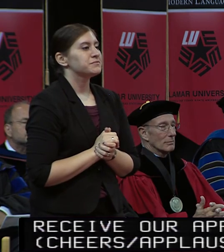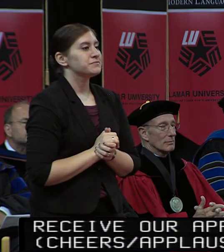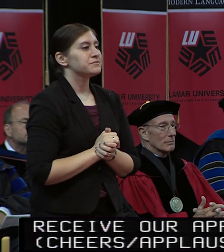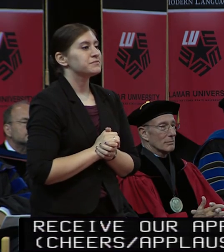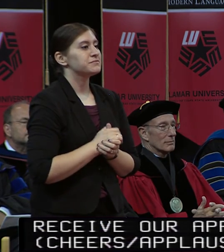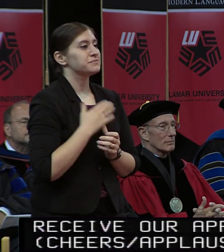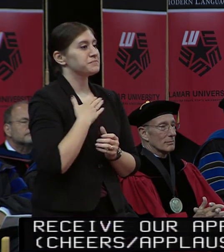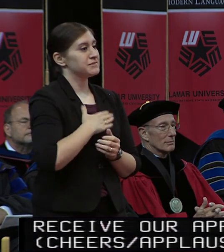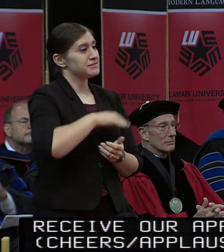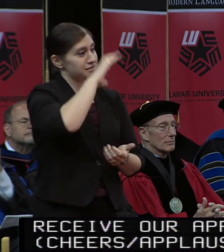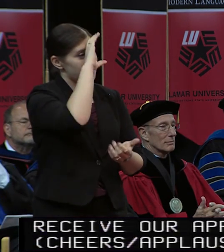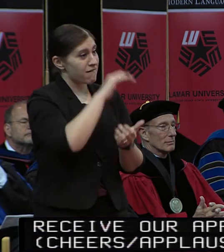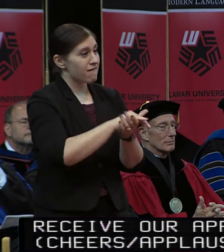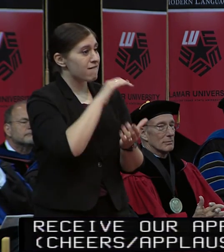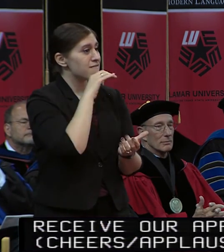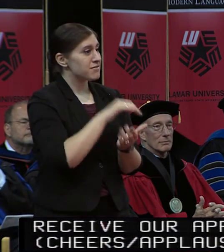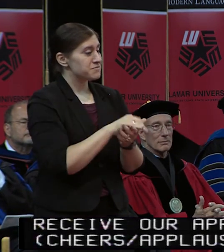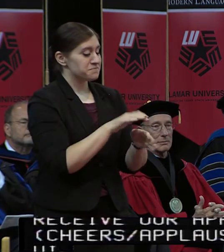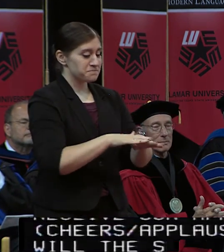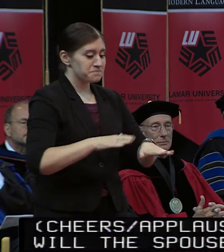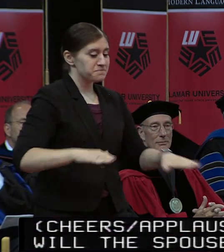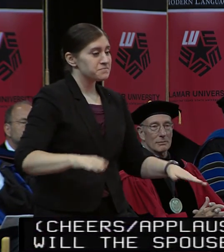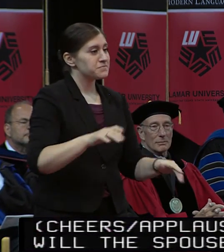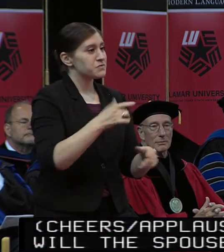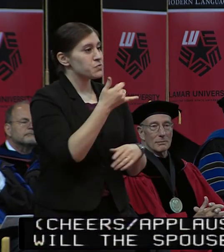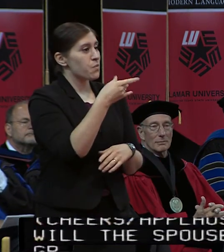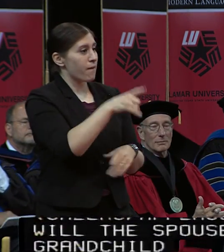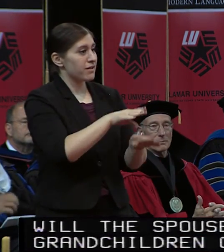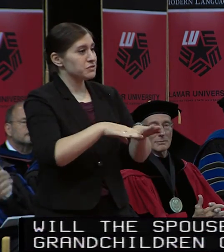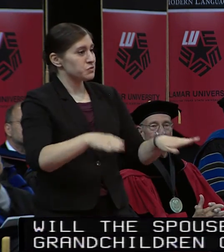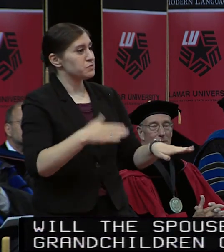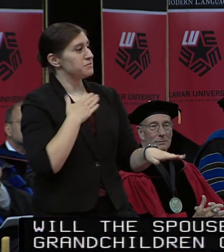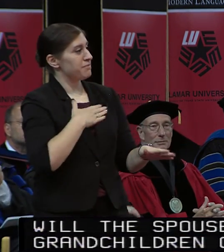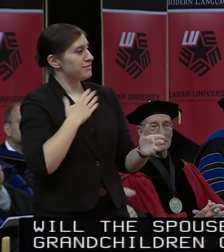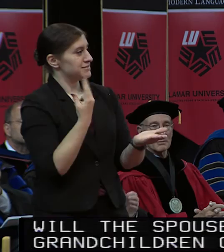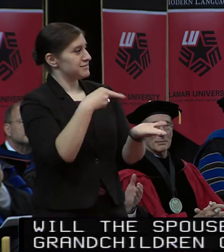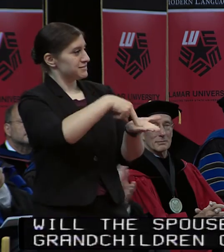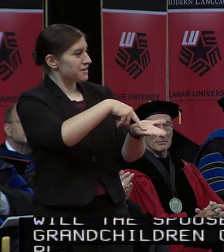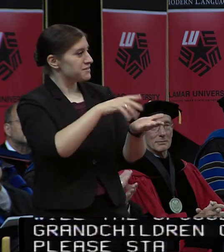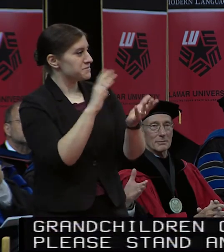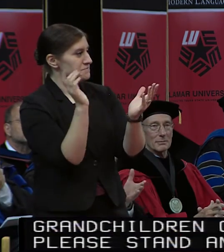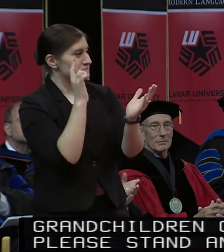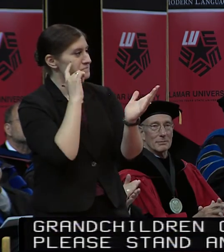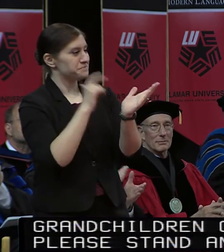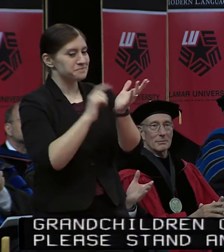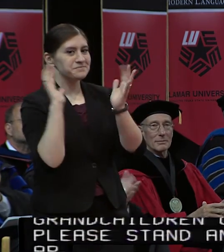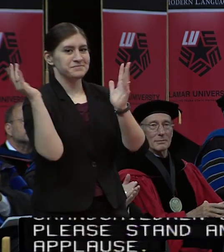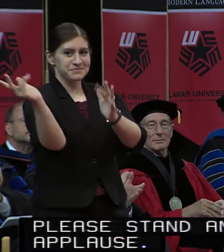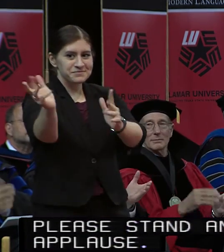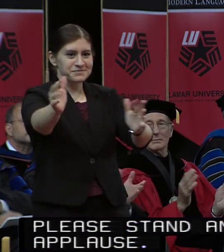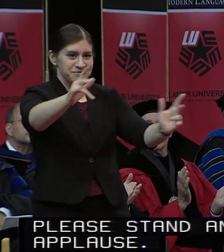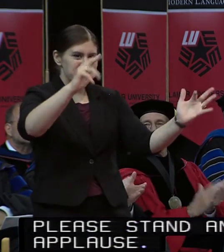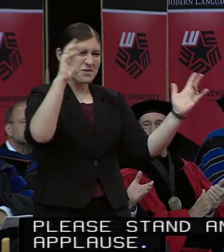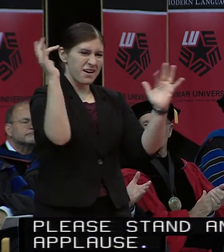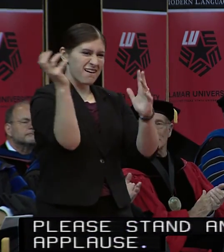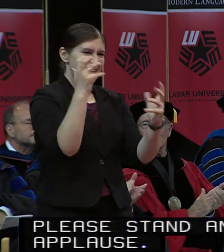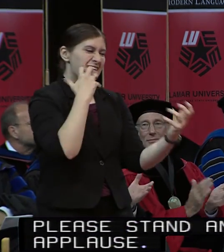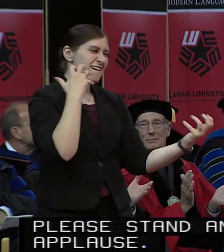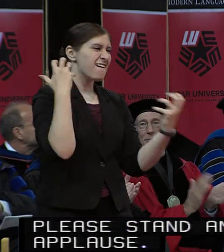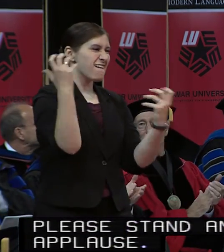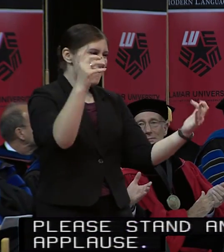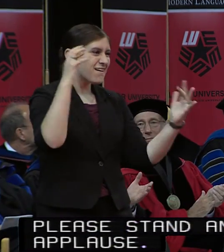Will the spouses, children, and grandchildren of our candidates please stand and receive our applause?